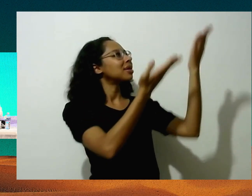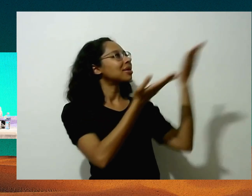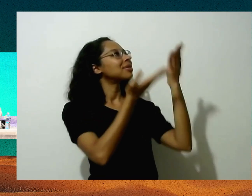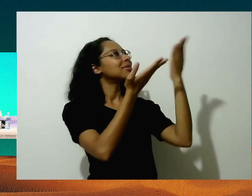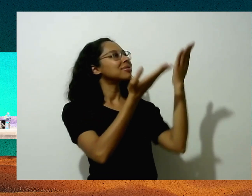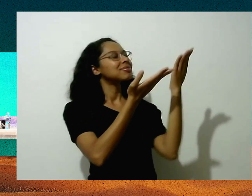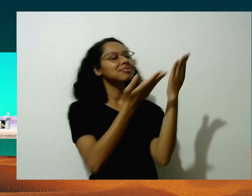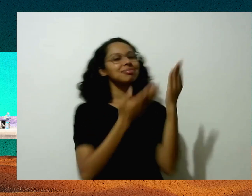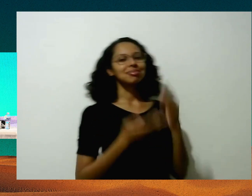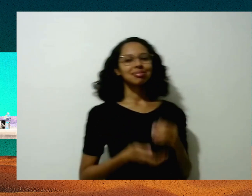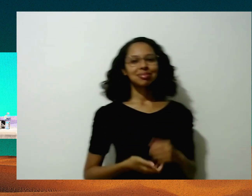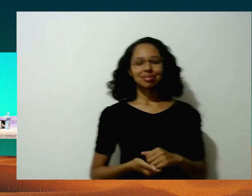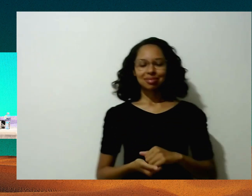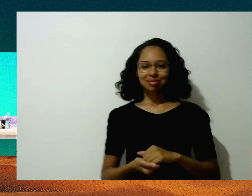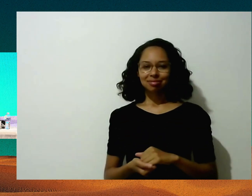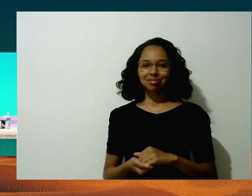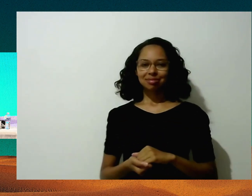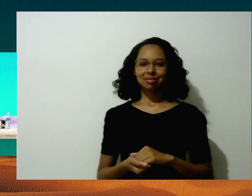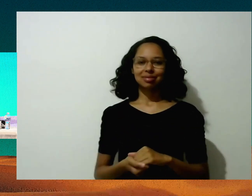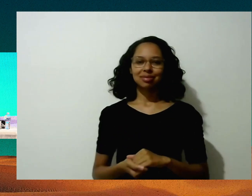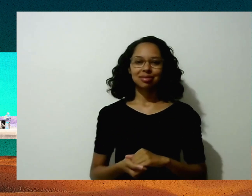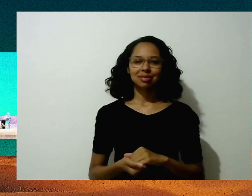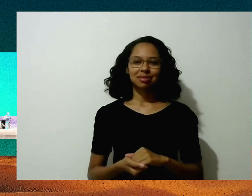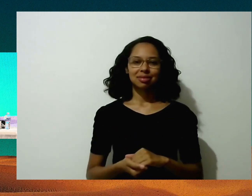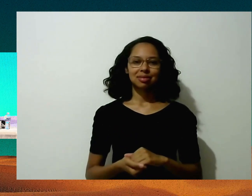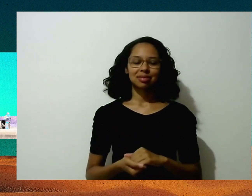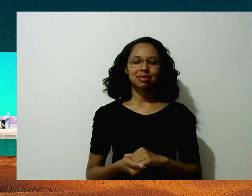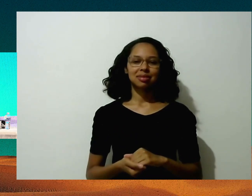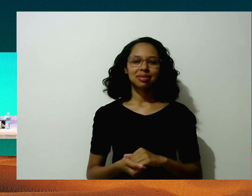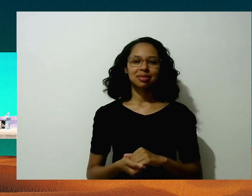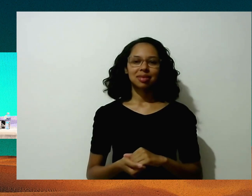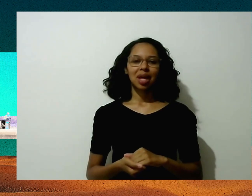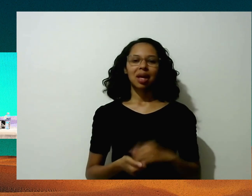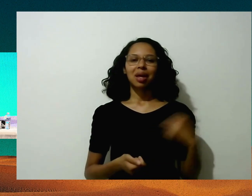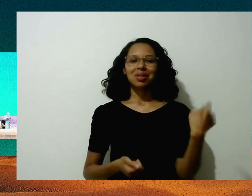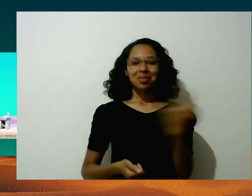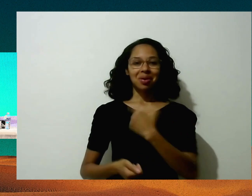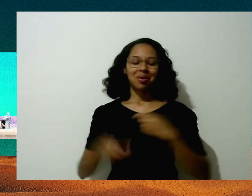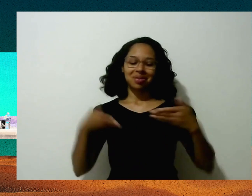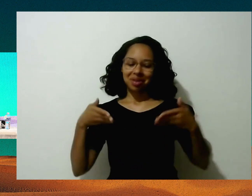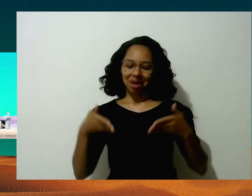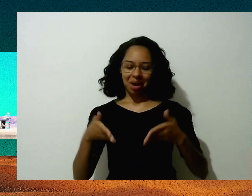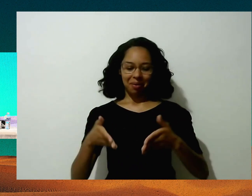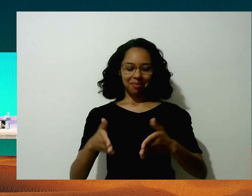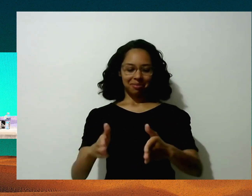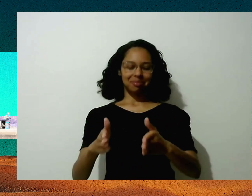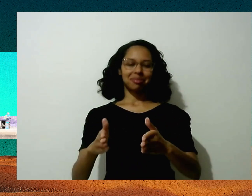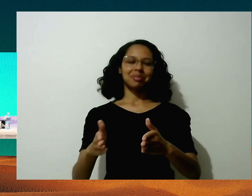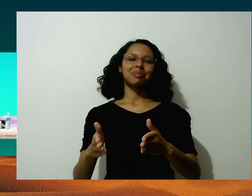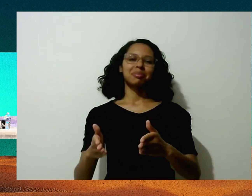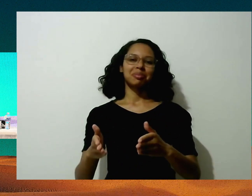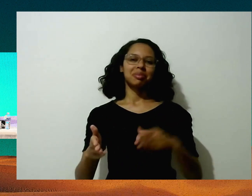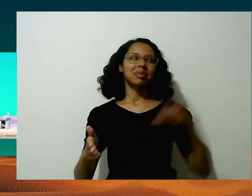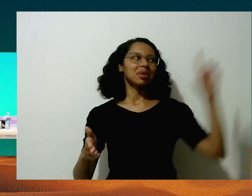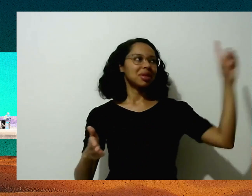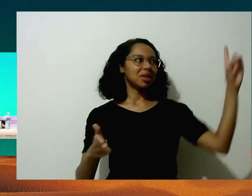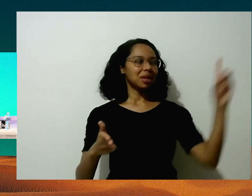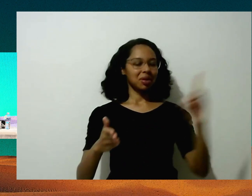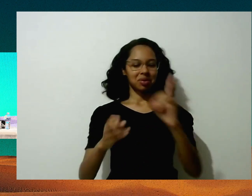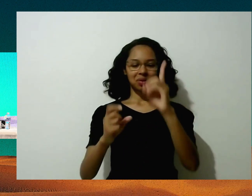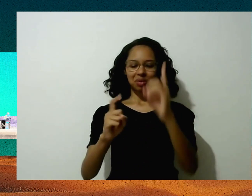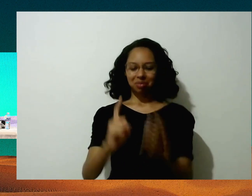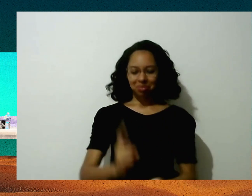God the Father. Irmãos, esse é o caminho e Deus o exaltou